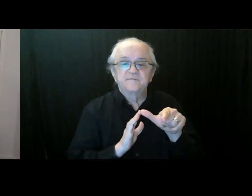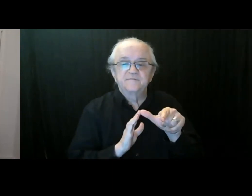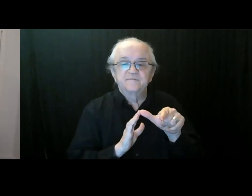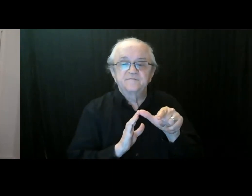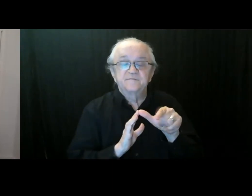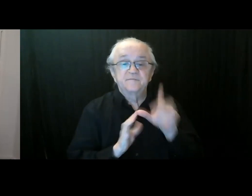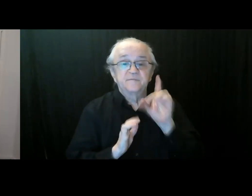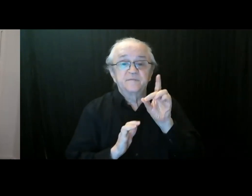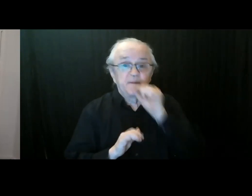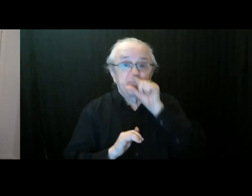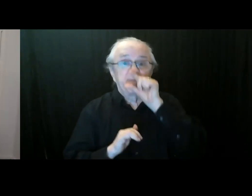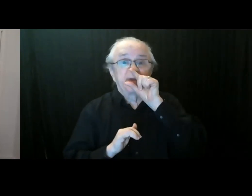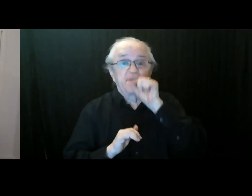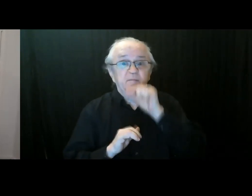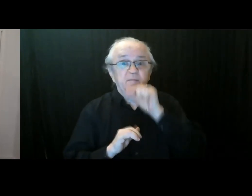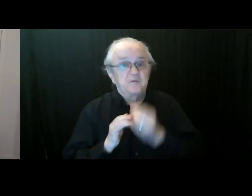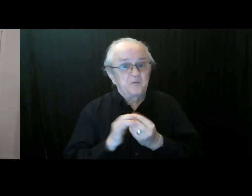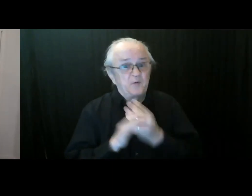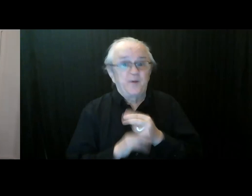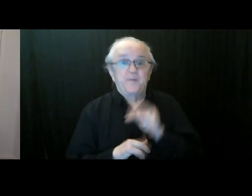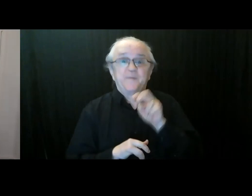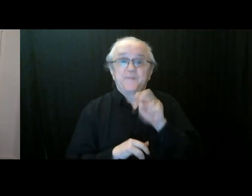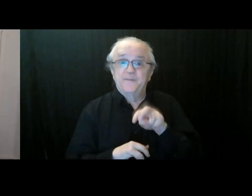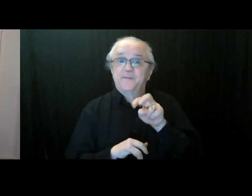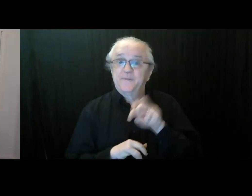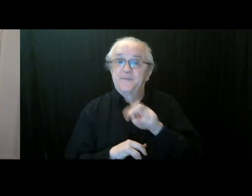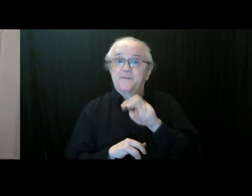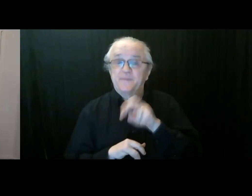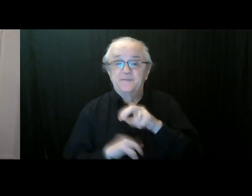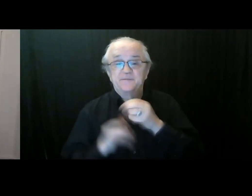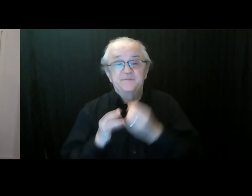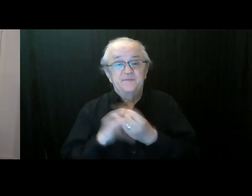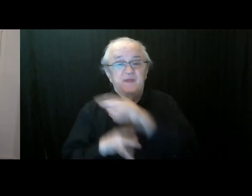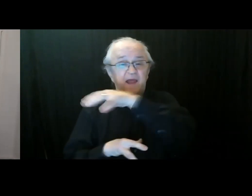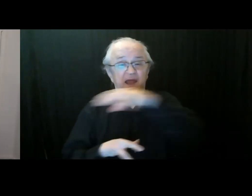Dickie Peep had grown, was hopping around in the lower limbs of the hedges,